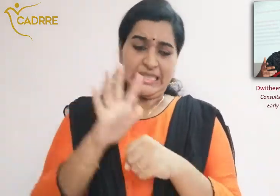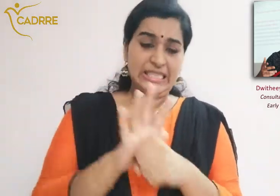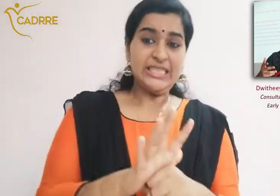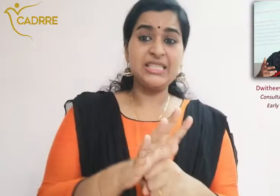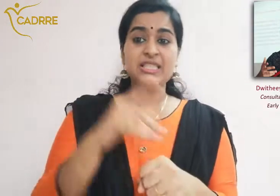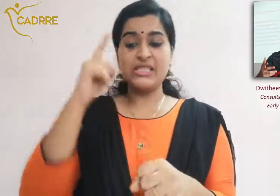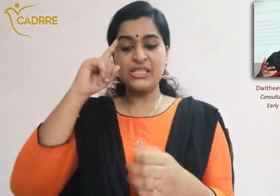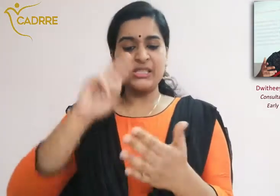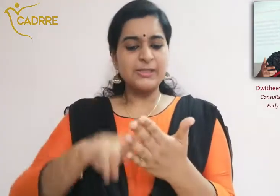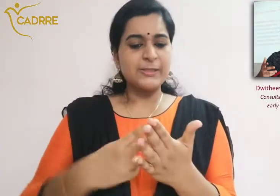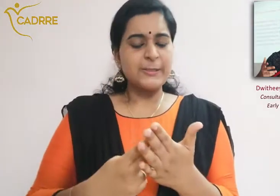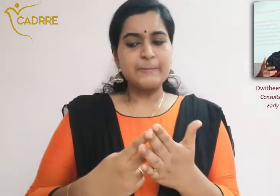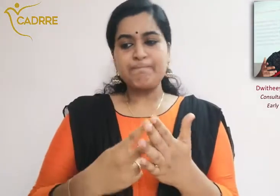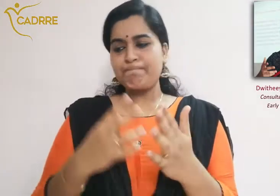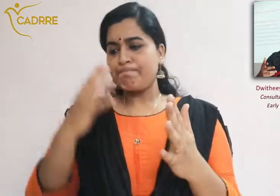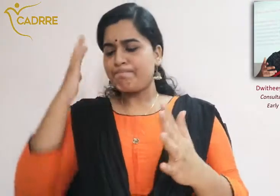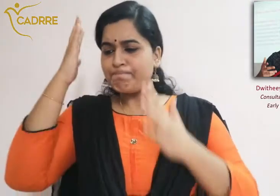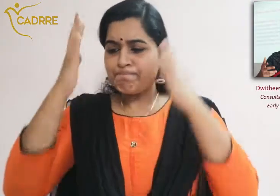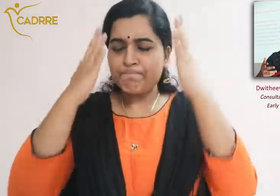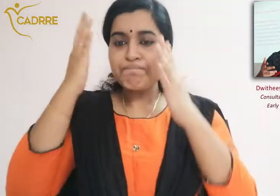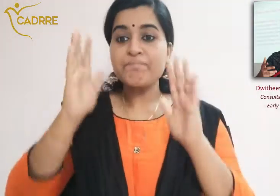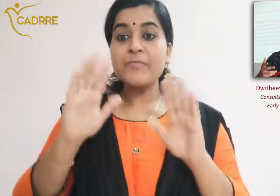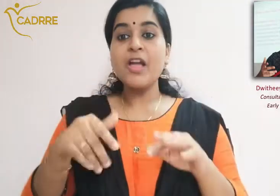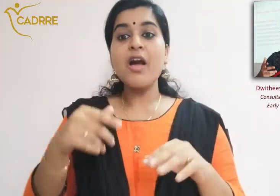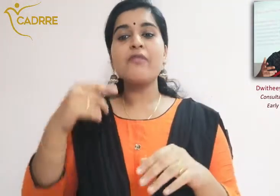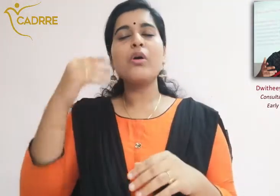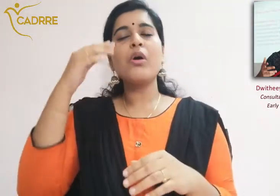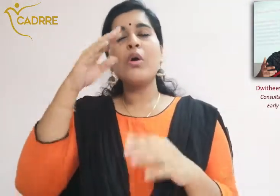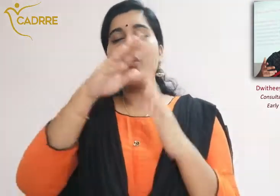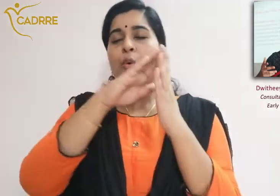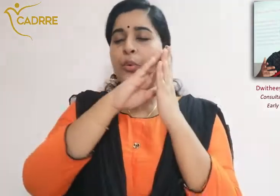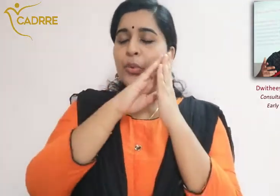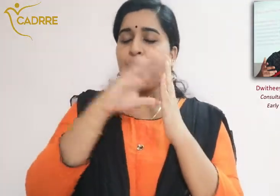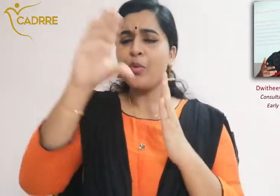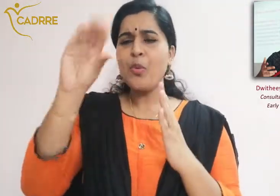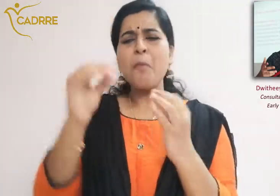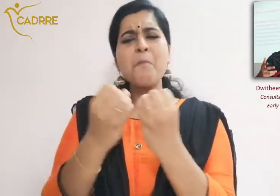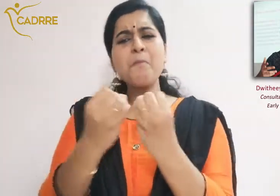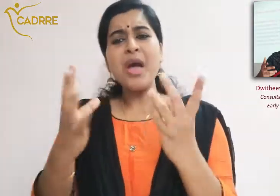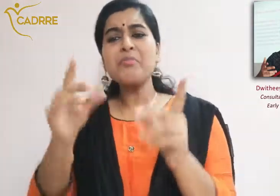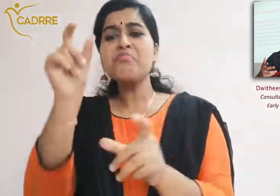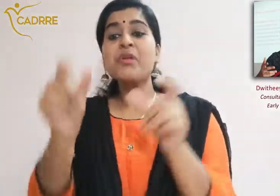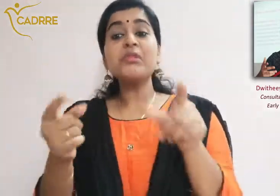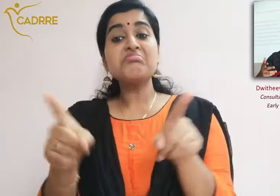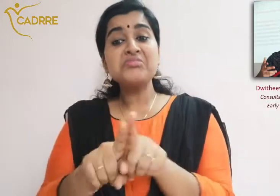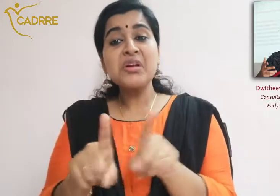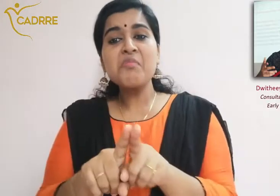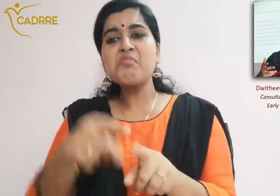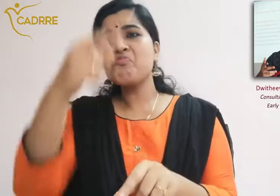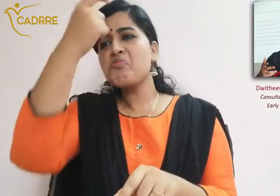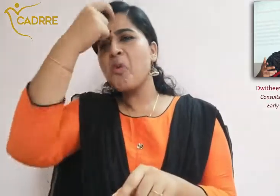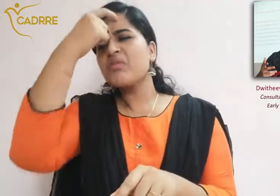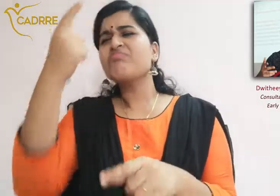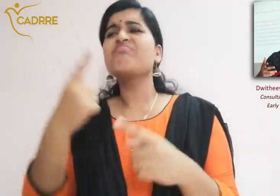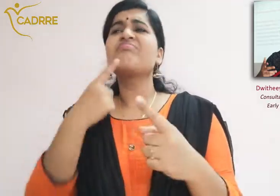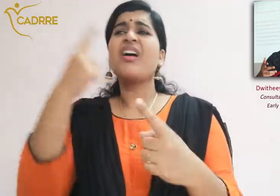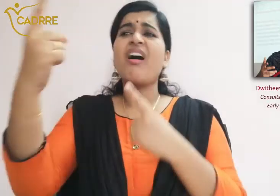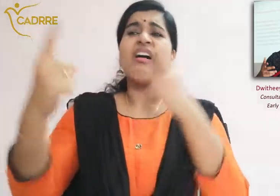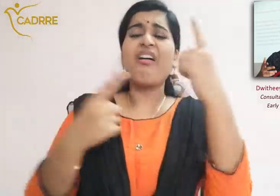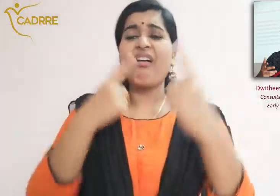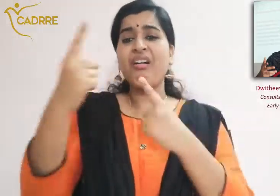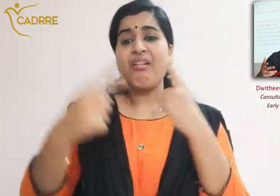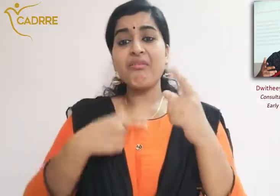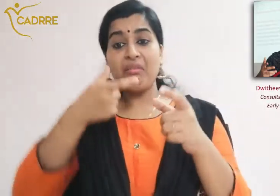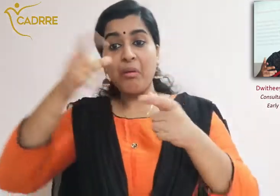mental disorders, stress, or any other physical ailments, a number of people have come up with issues in